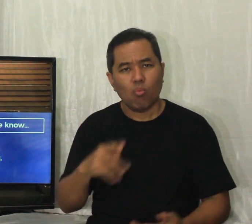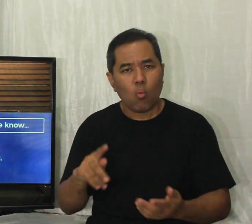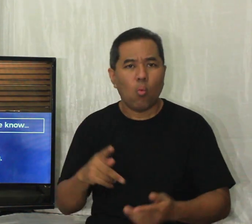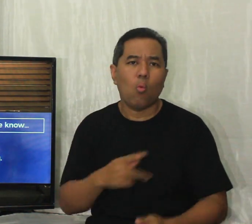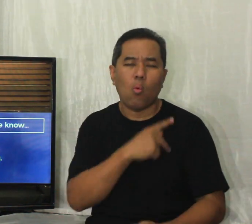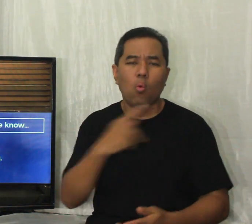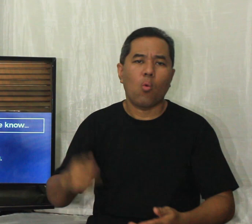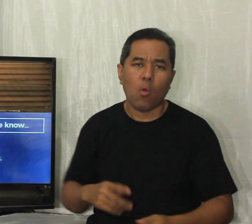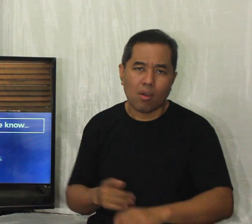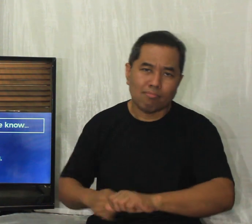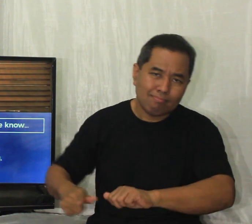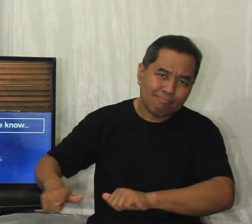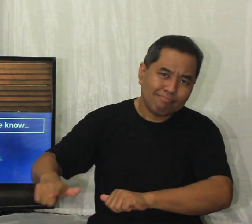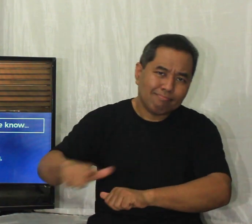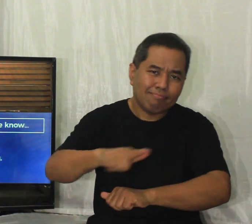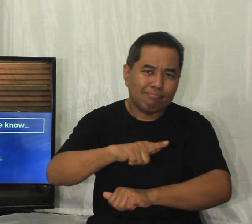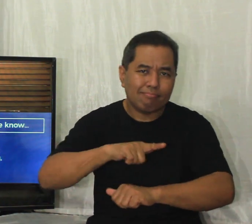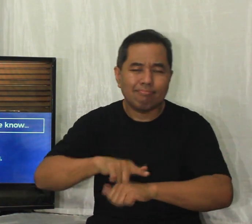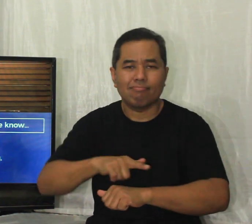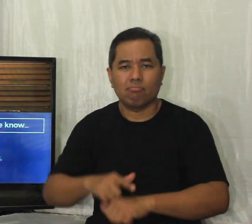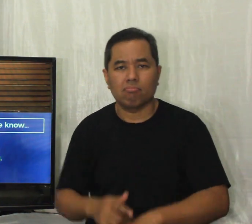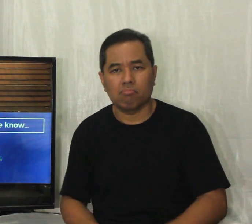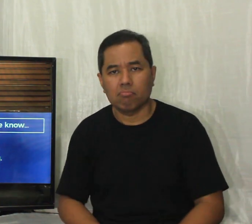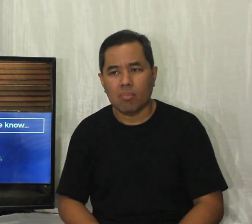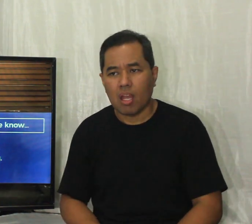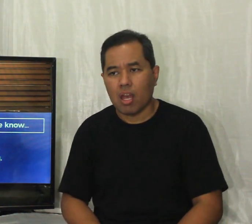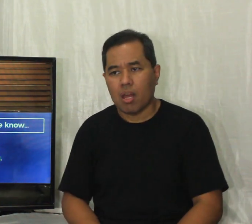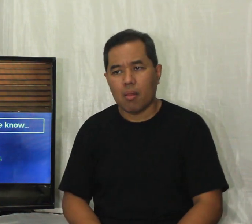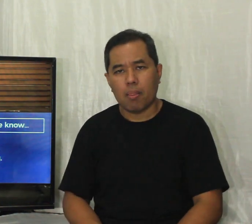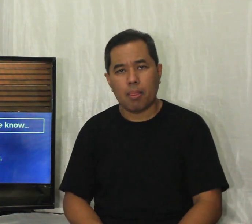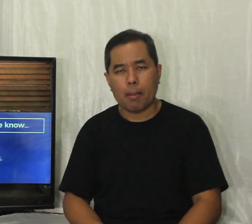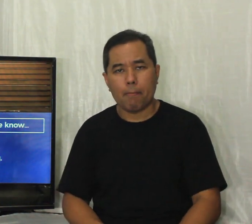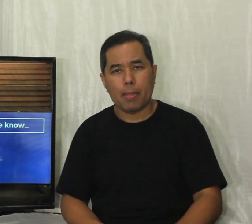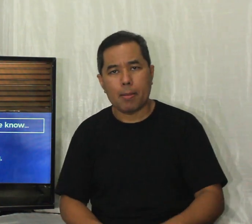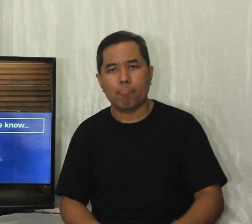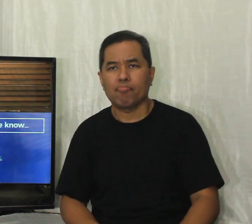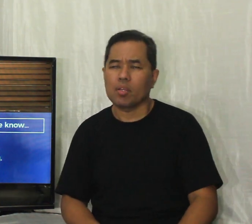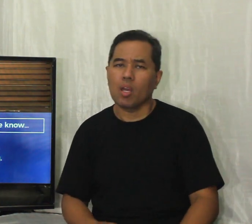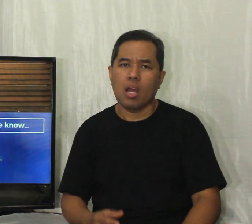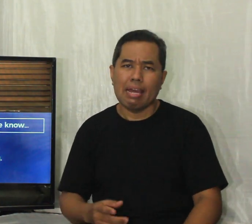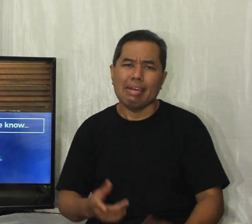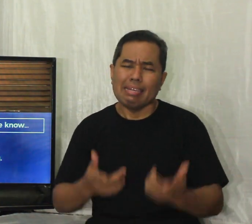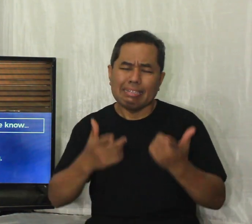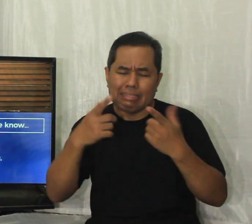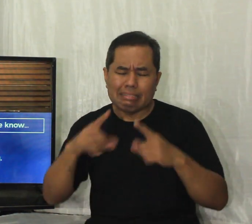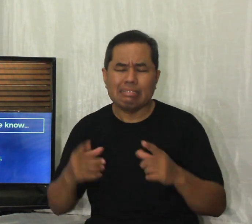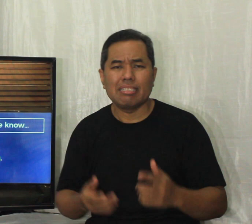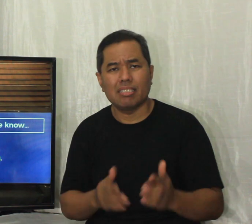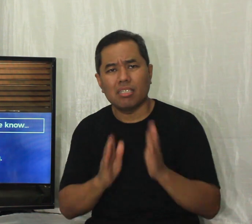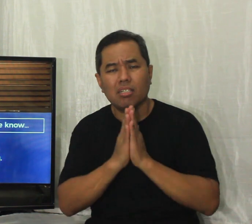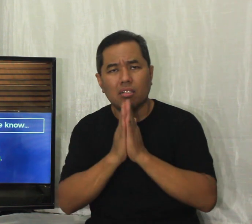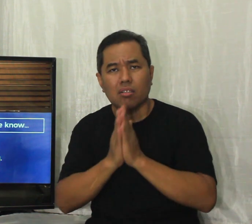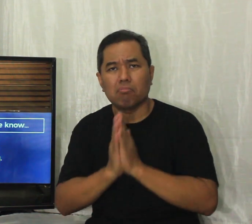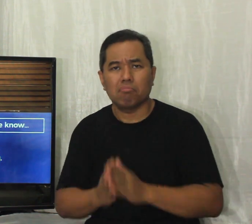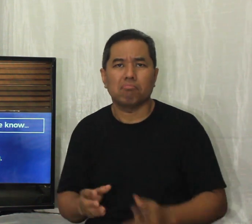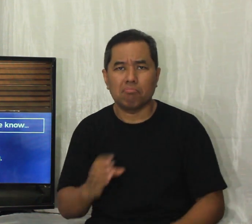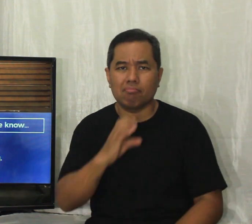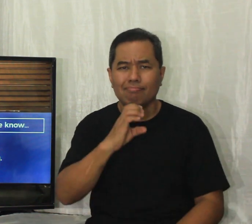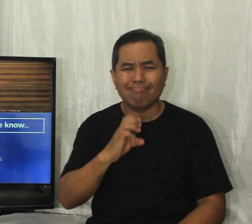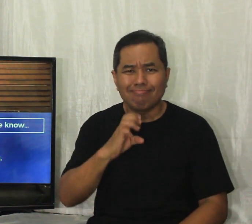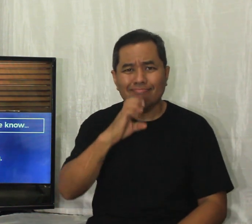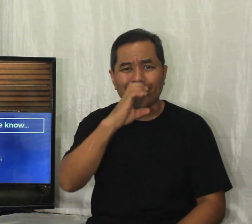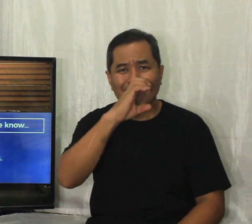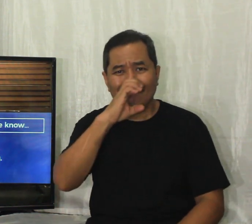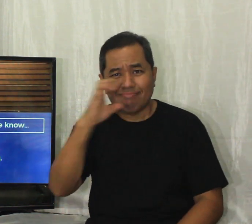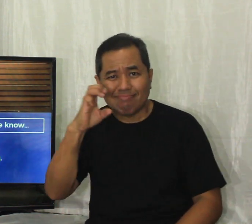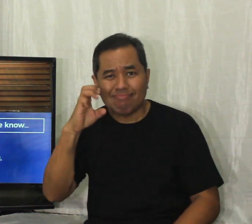time when the ECQ will be lifted and there will be freedom of movement, not just in Luzon, but around the world. But despite these things, do you